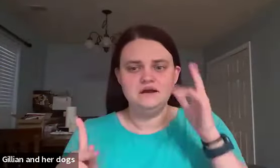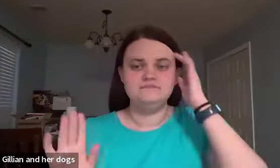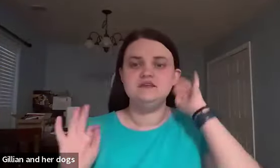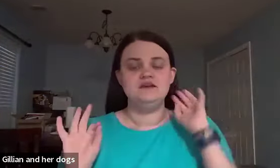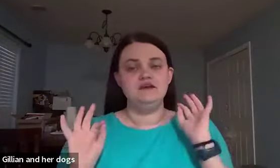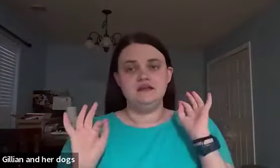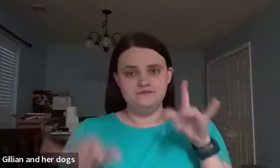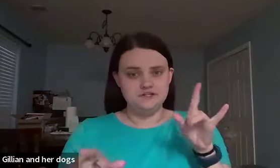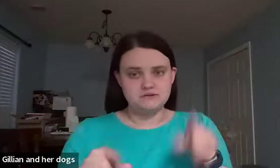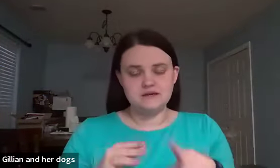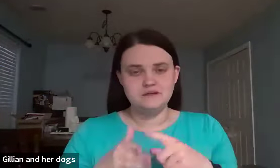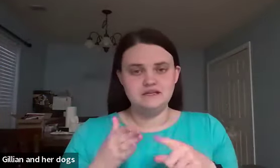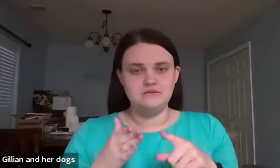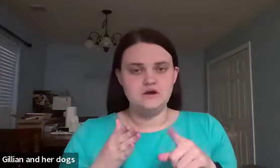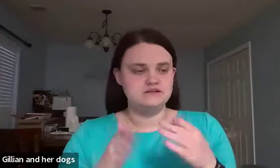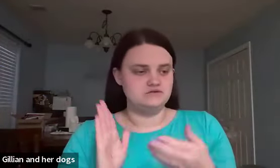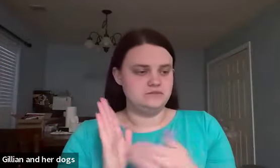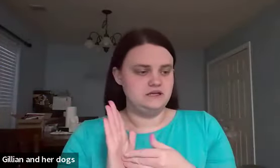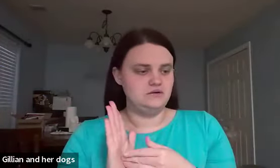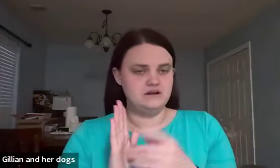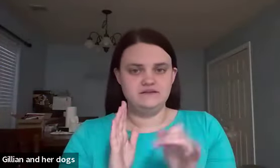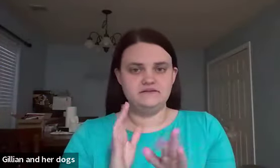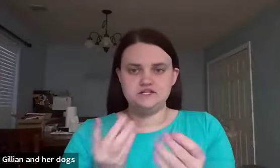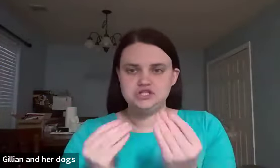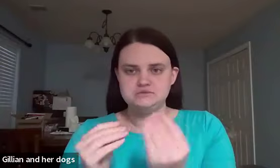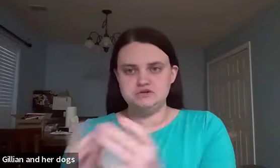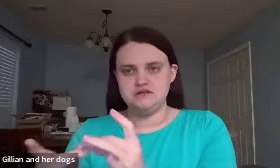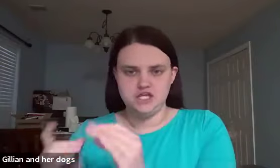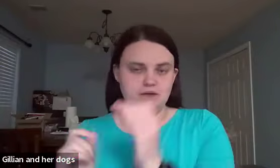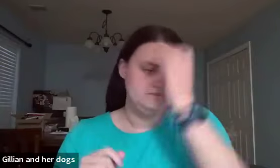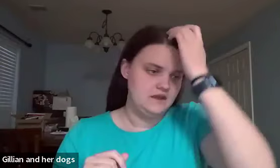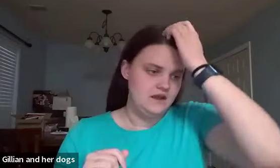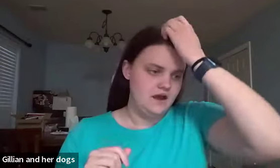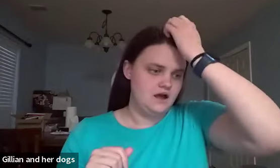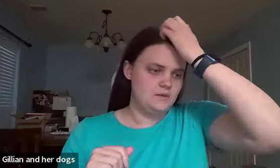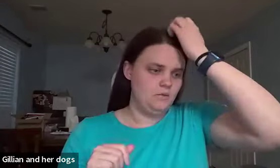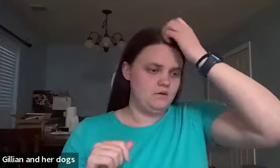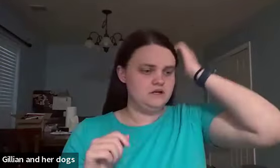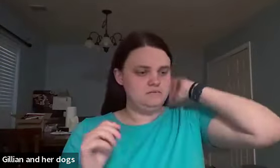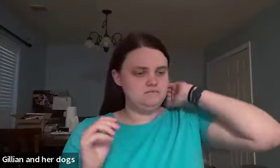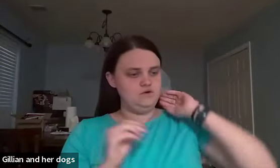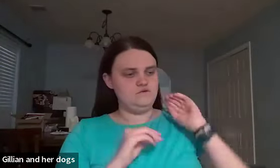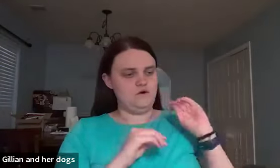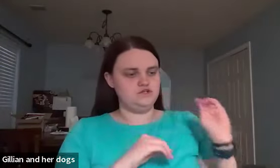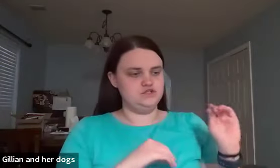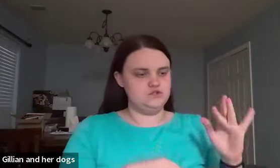Okay. If you do end up needing one to repeat or anything like that, just put it in the chat. What we're gonna move on